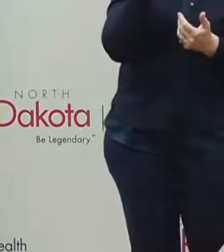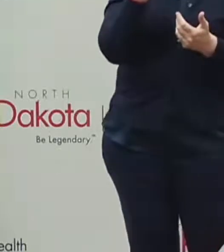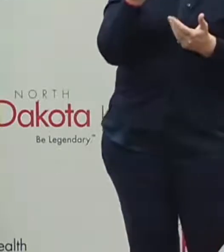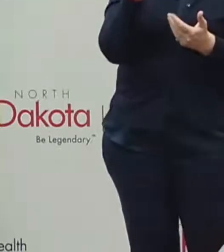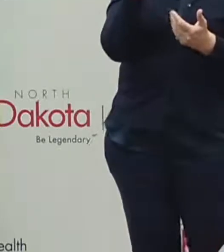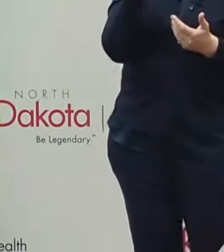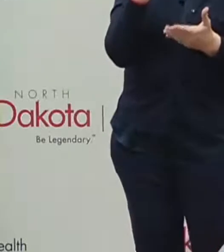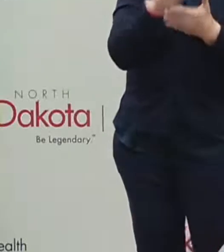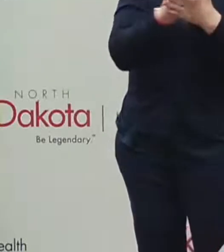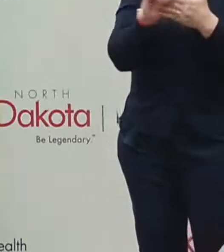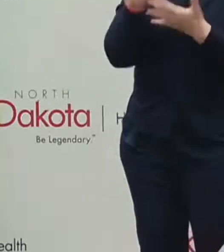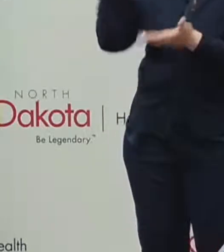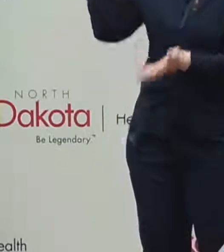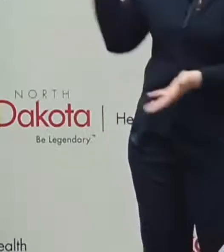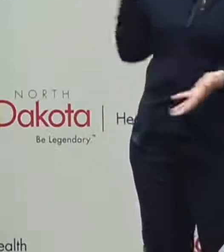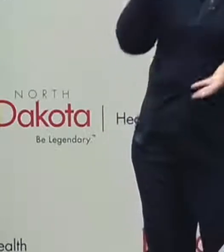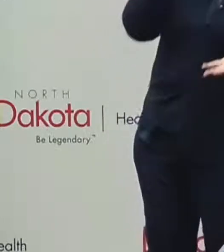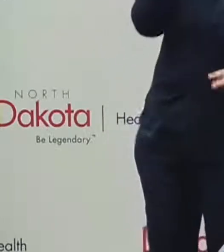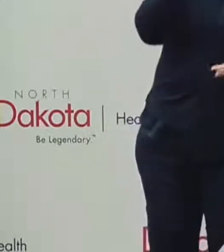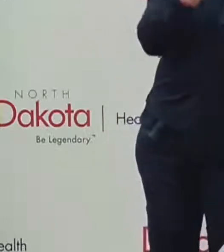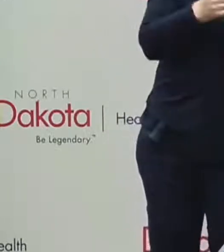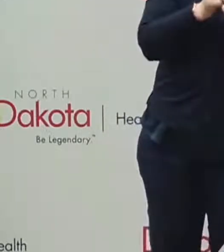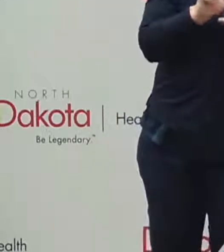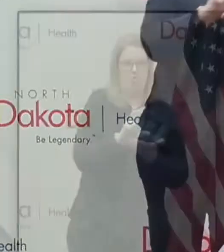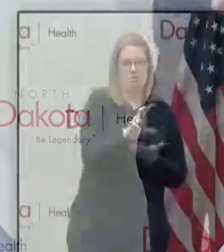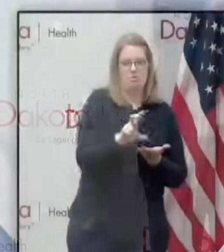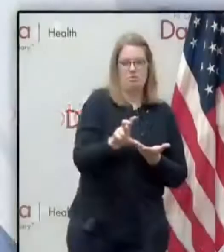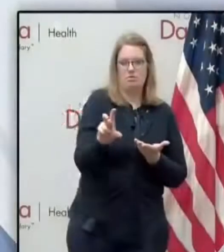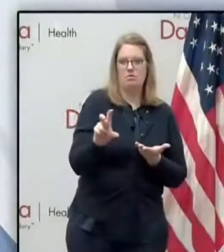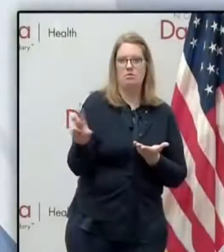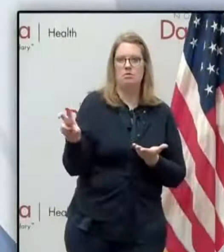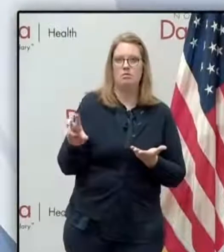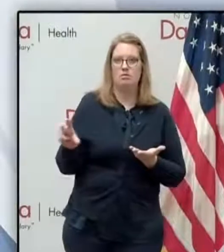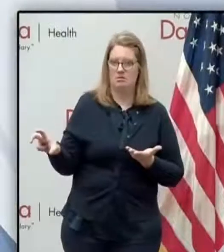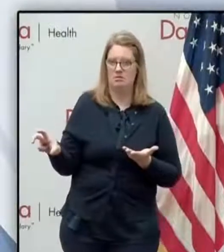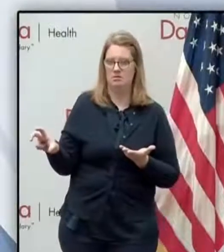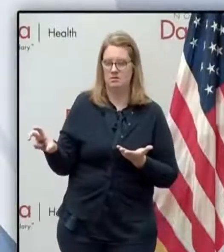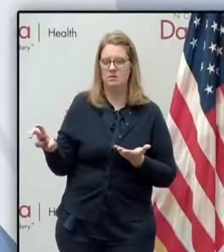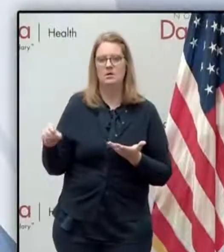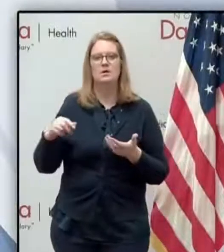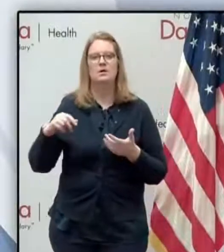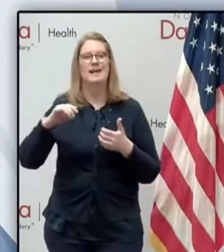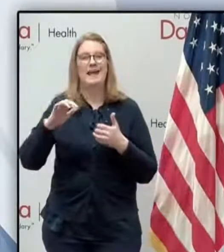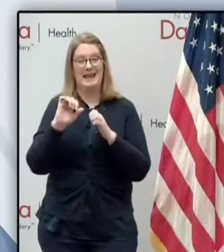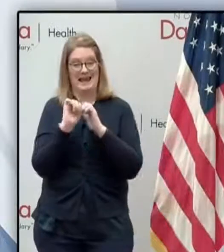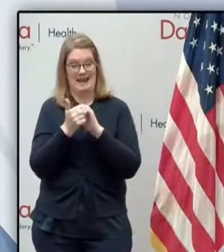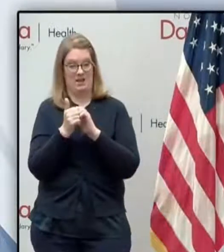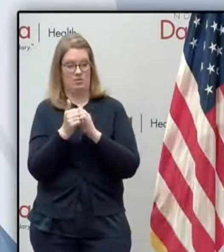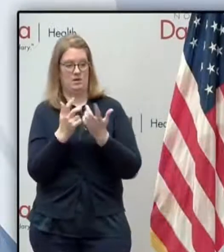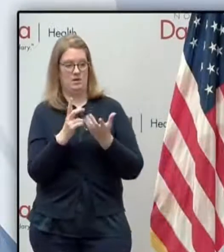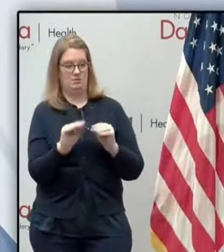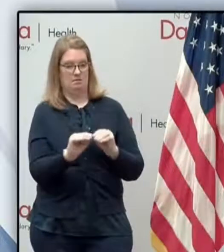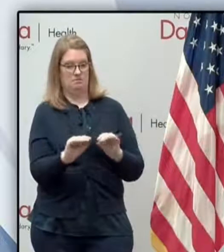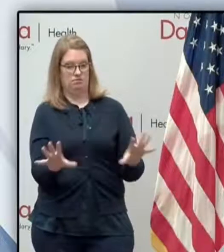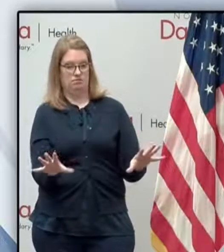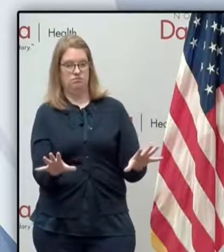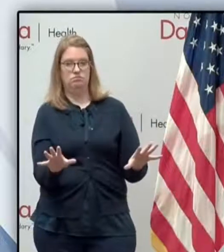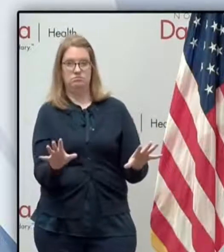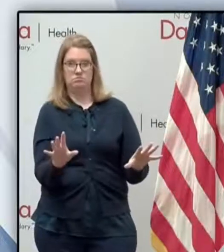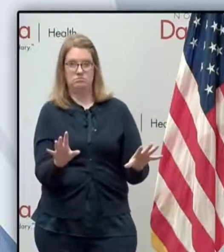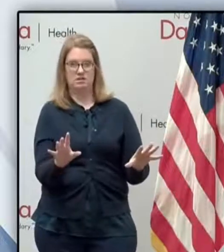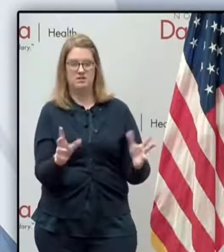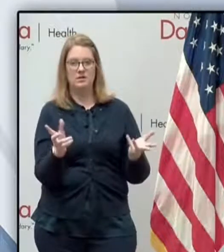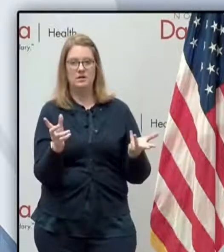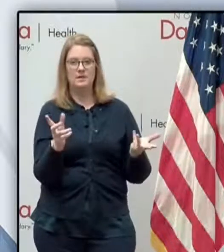Act coronavirus relief funds. In an effort to get this deployed early, that was part of the strategy,